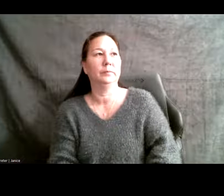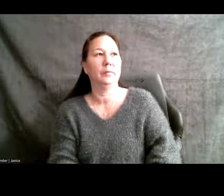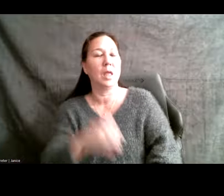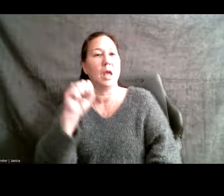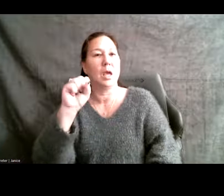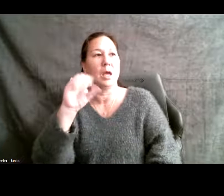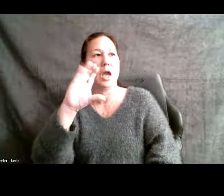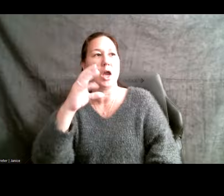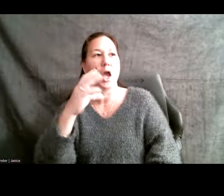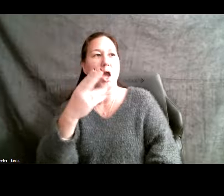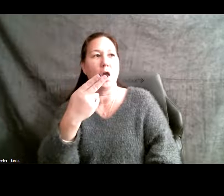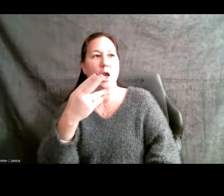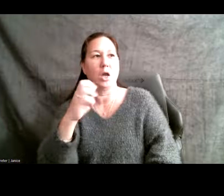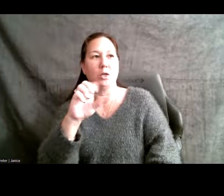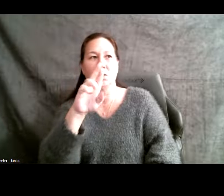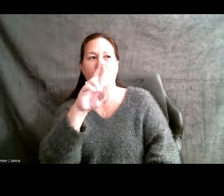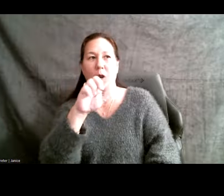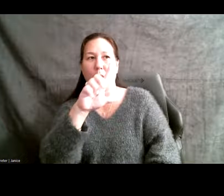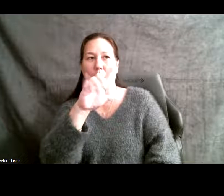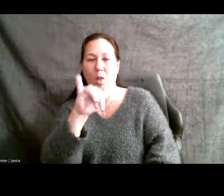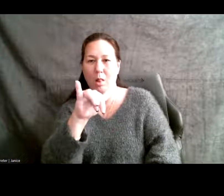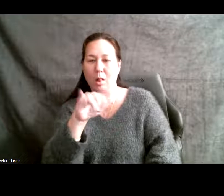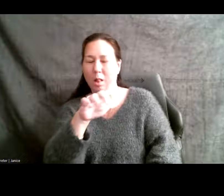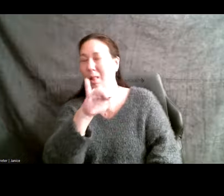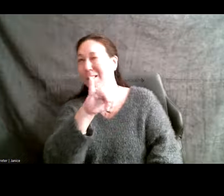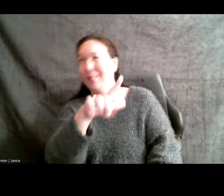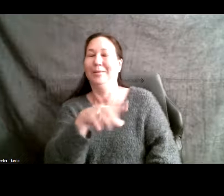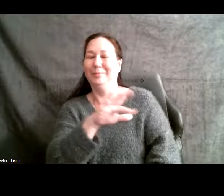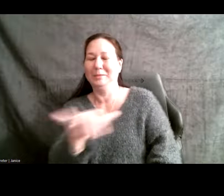Cheryl, I don't know if you're here. Yes. Thank you, Cheryl.